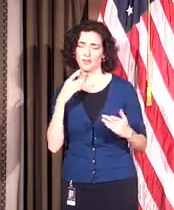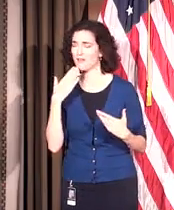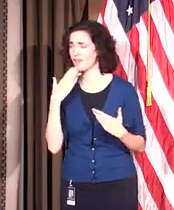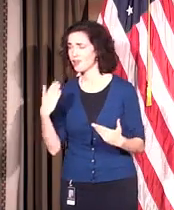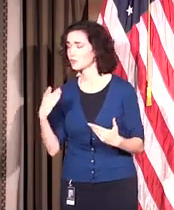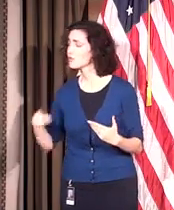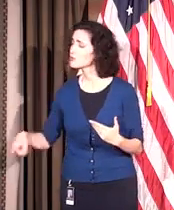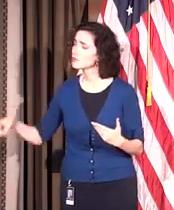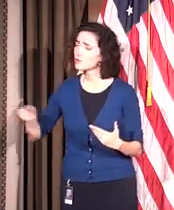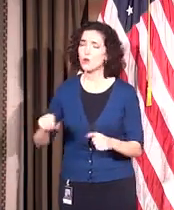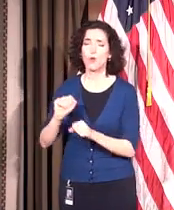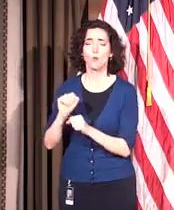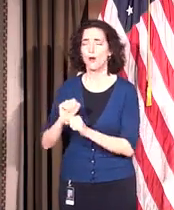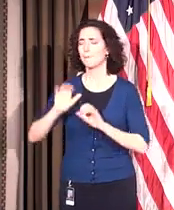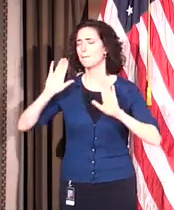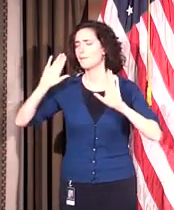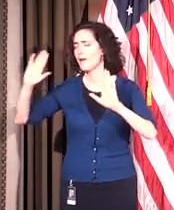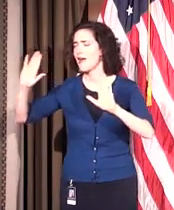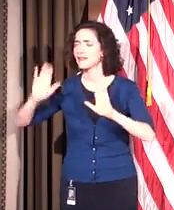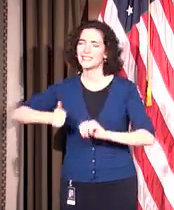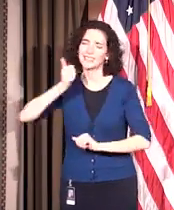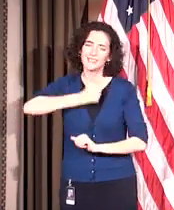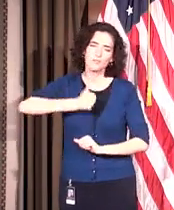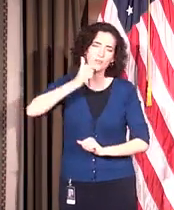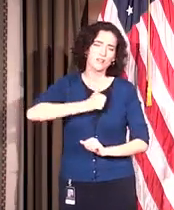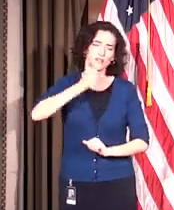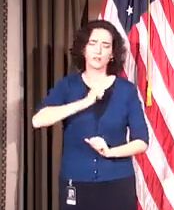the incredible work you do day in and day out.